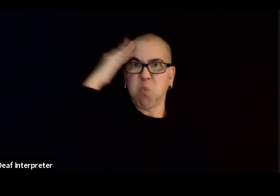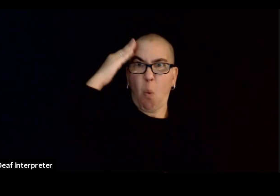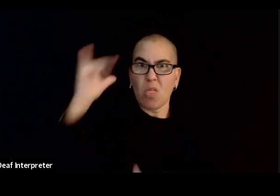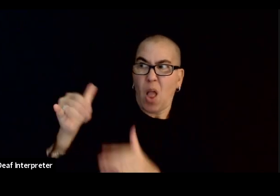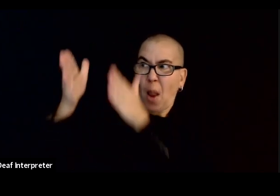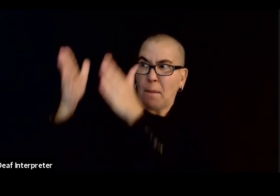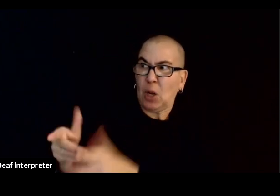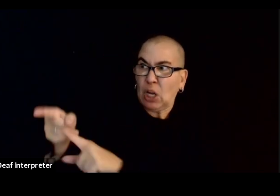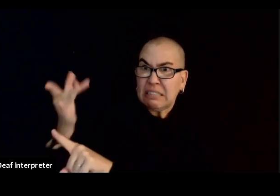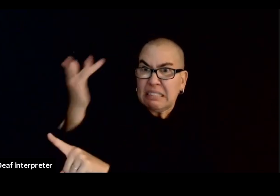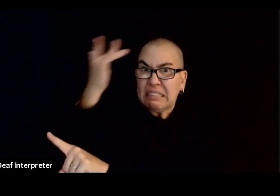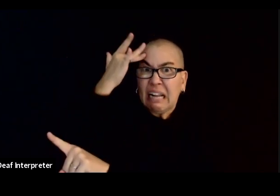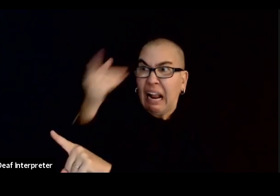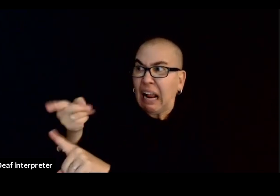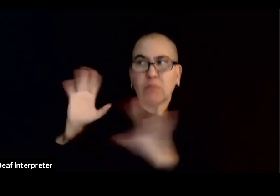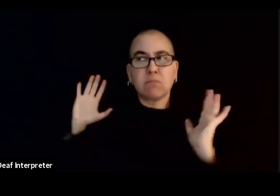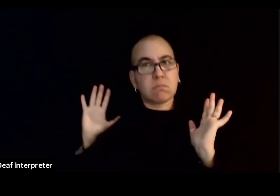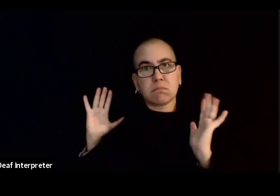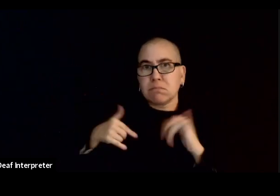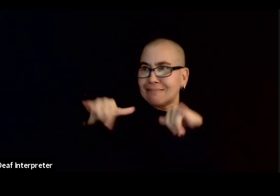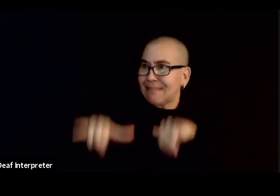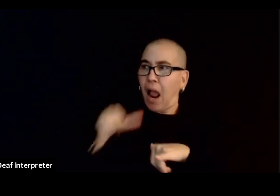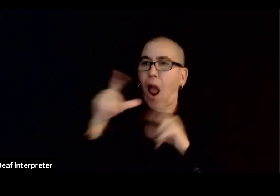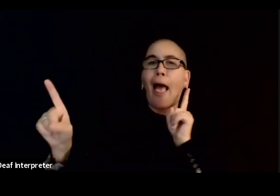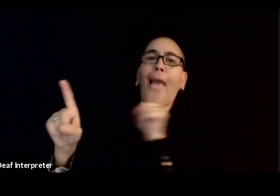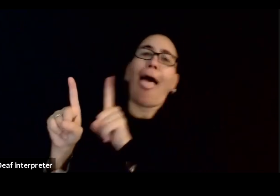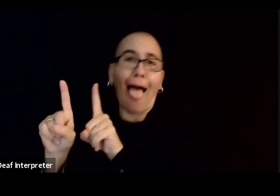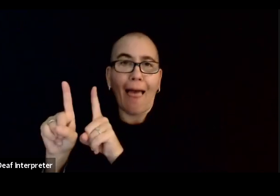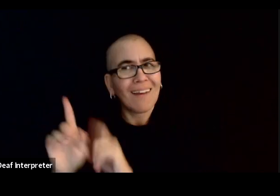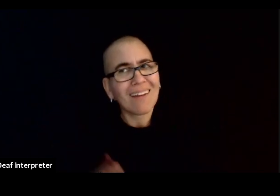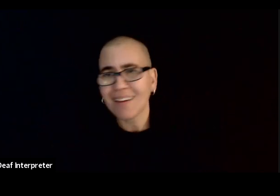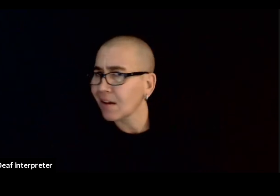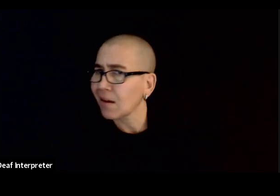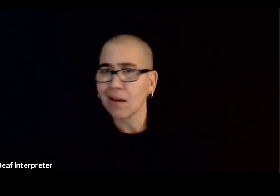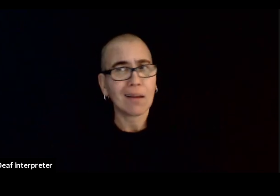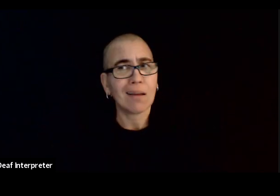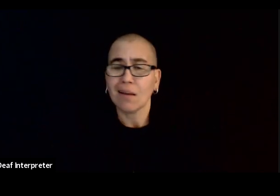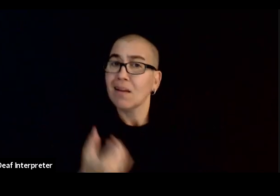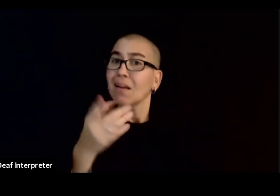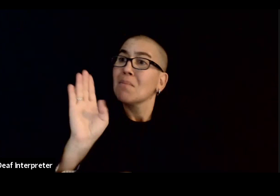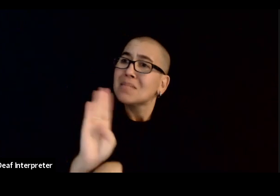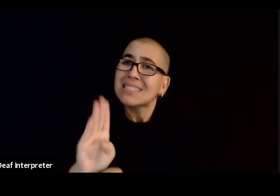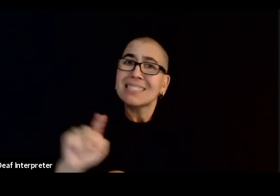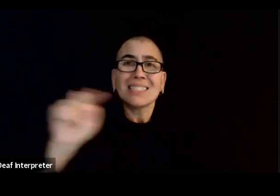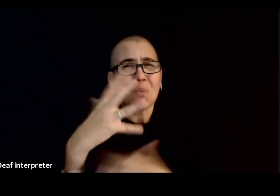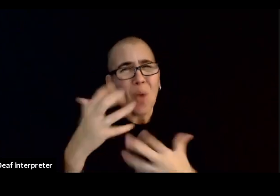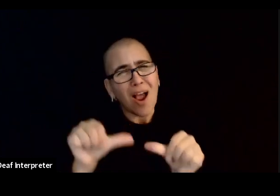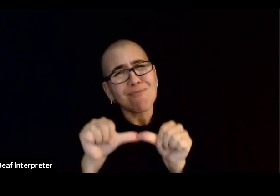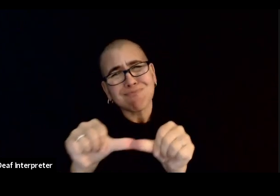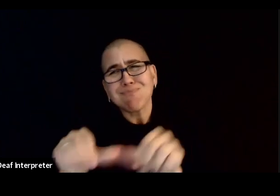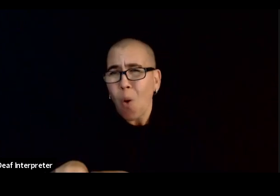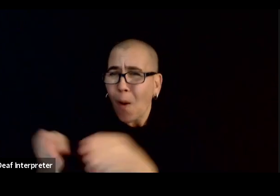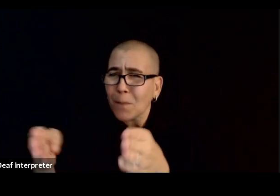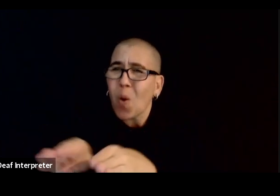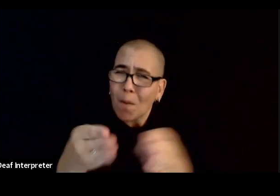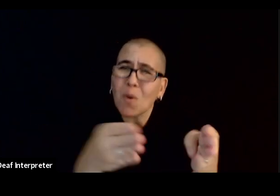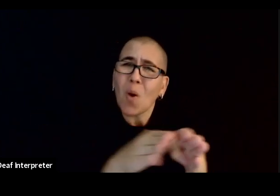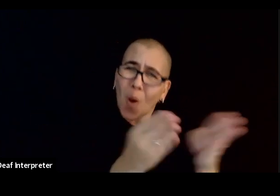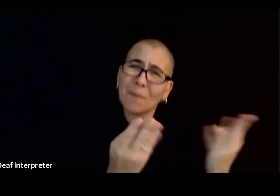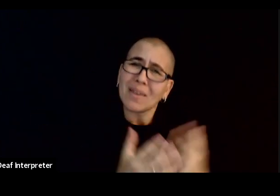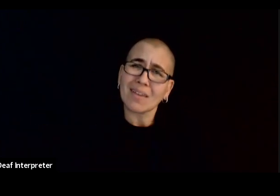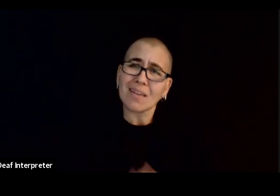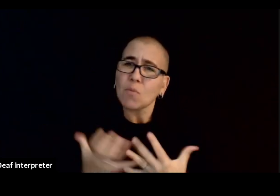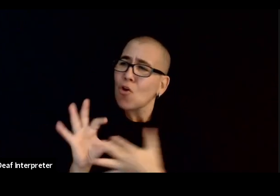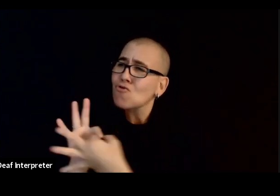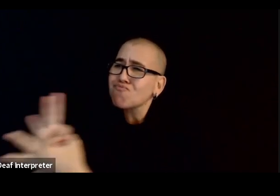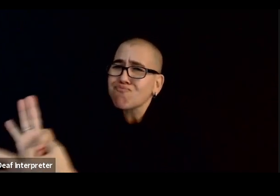economy and our social interactions. Connecting with family, friends, and loved ones is important to our overall well-being, but please do so